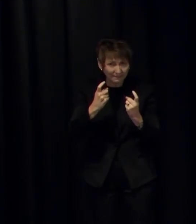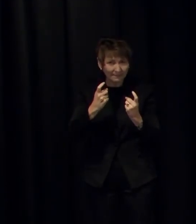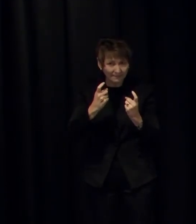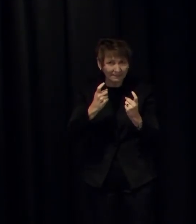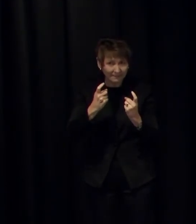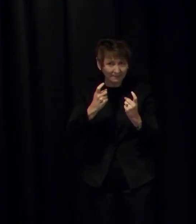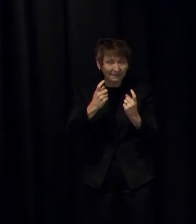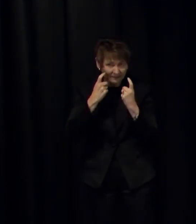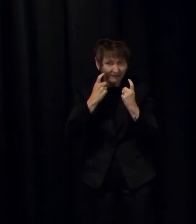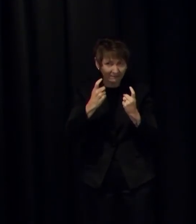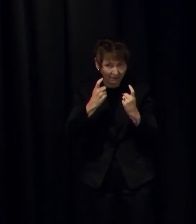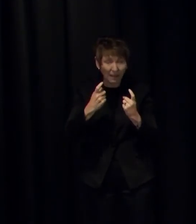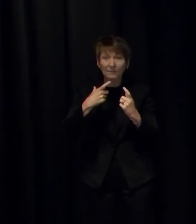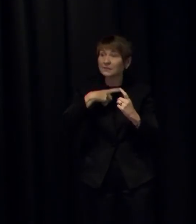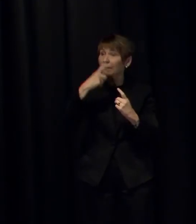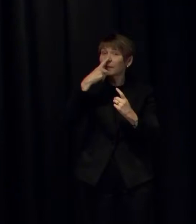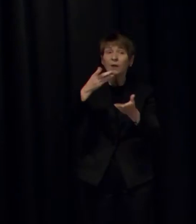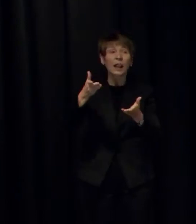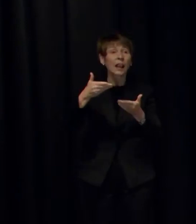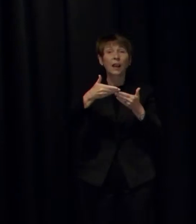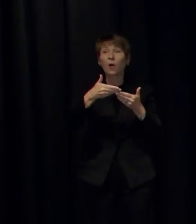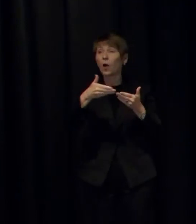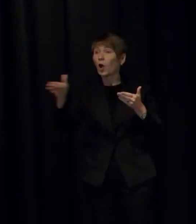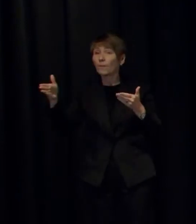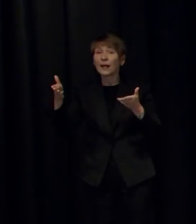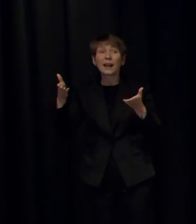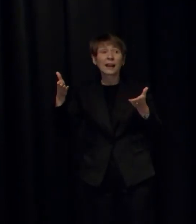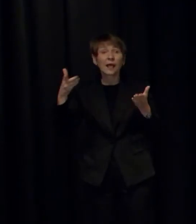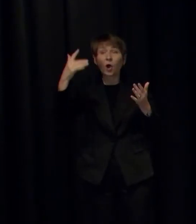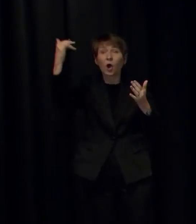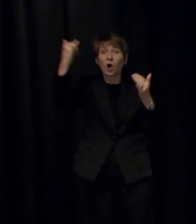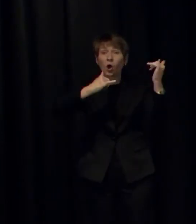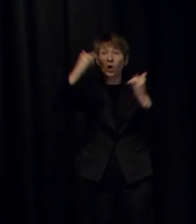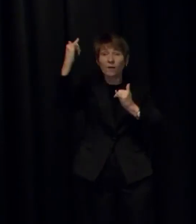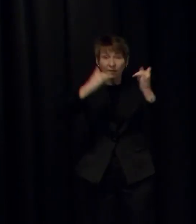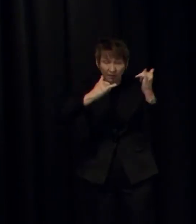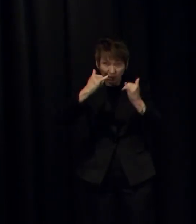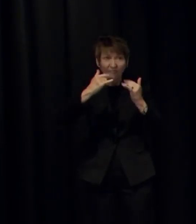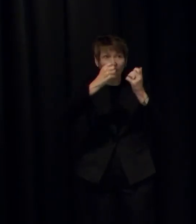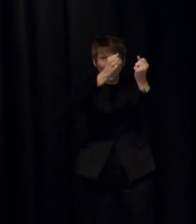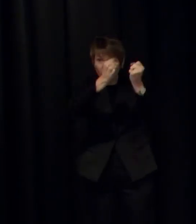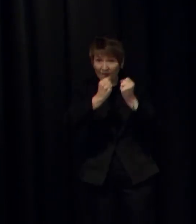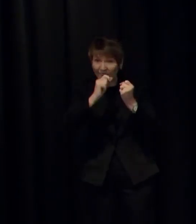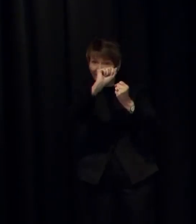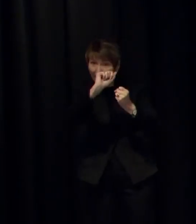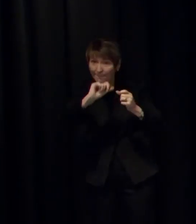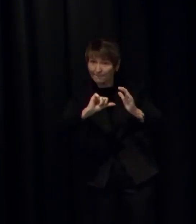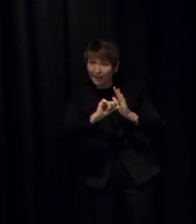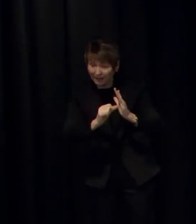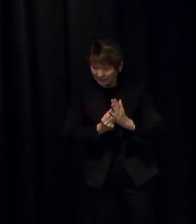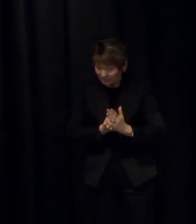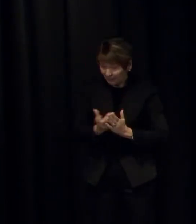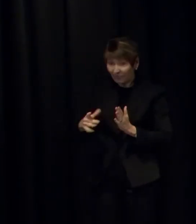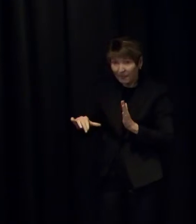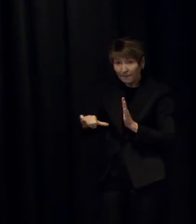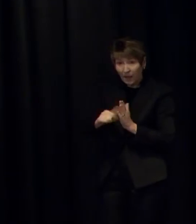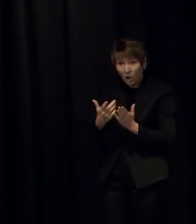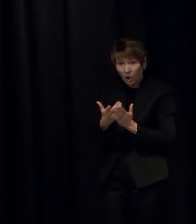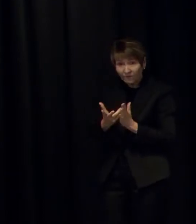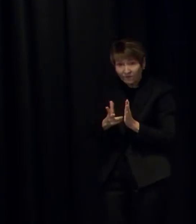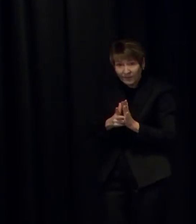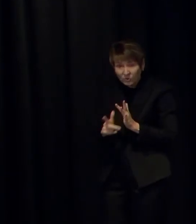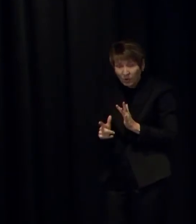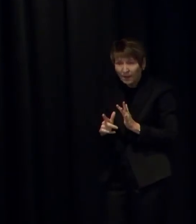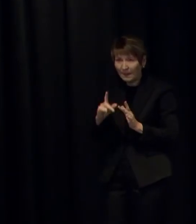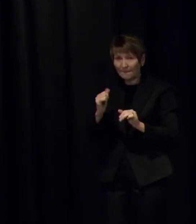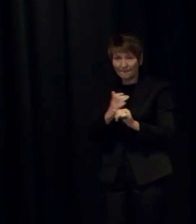from more people coming here and spending and investing. So it's a good deal more complicated than it sometimes seems, and I think more so here than in